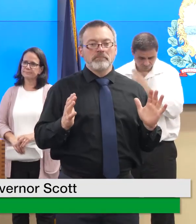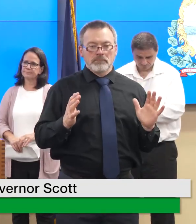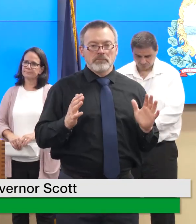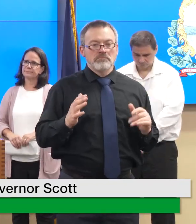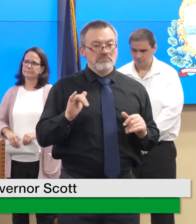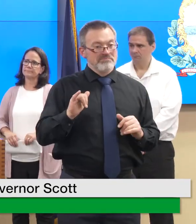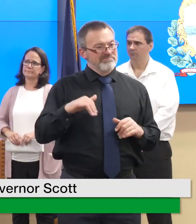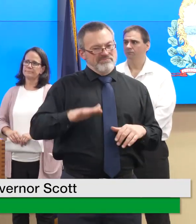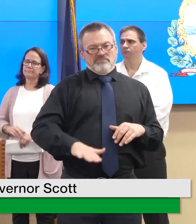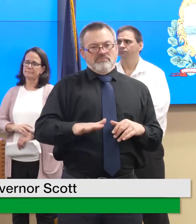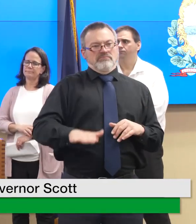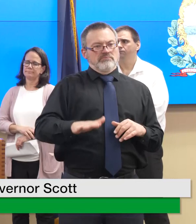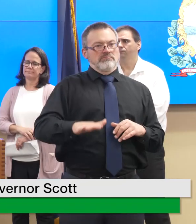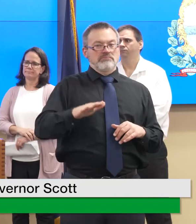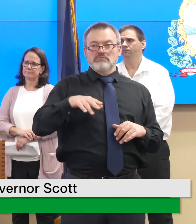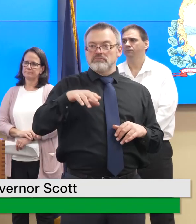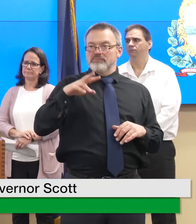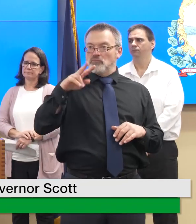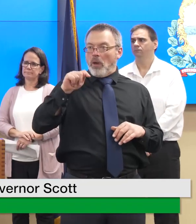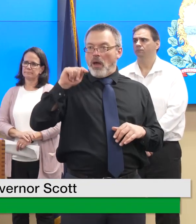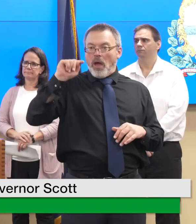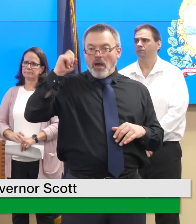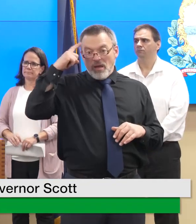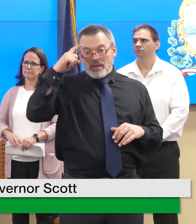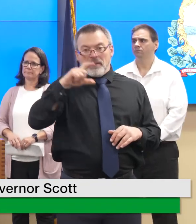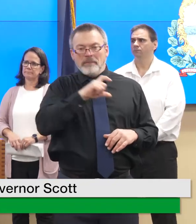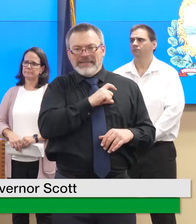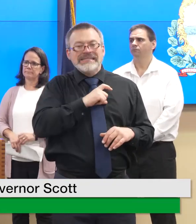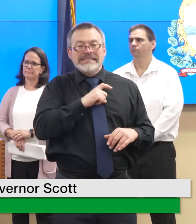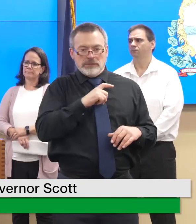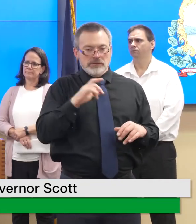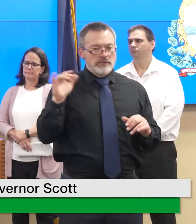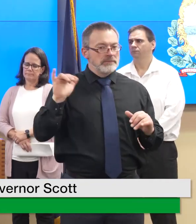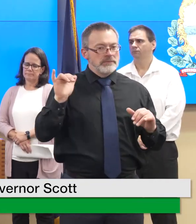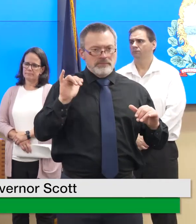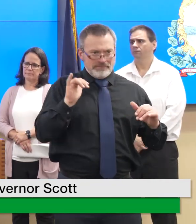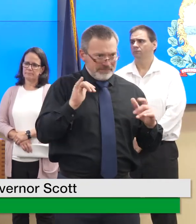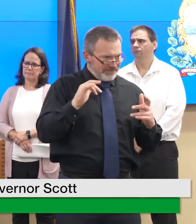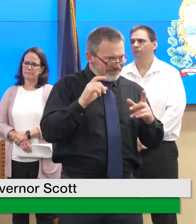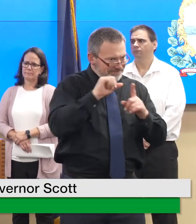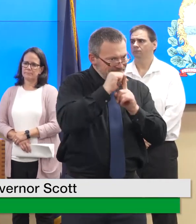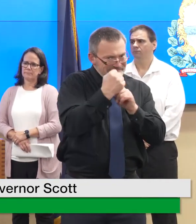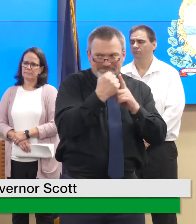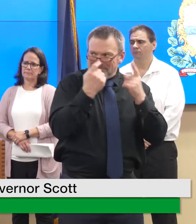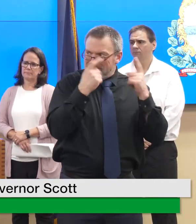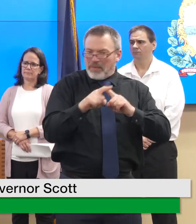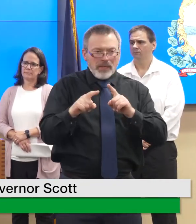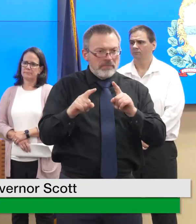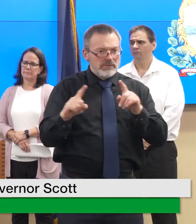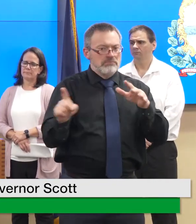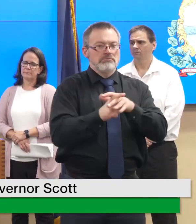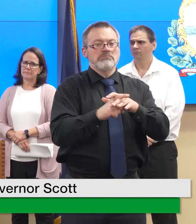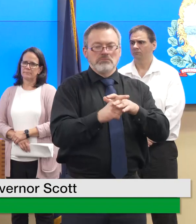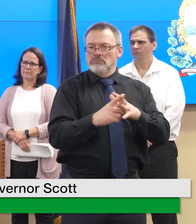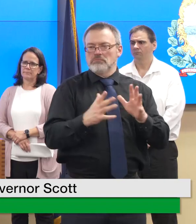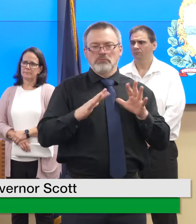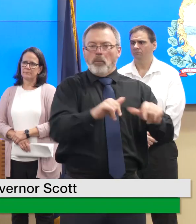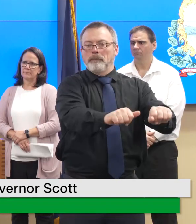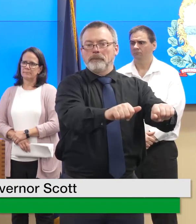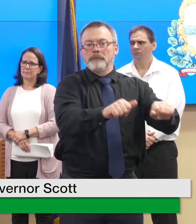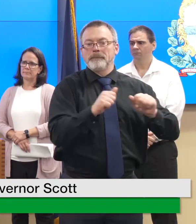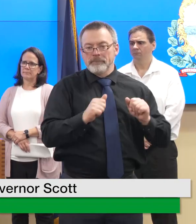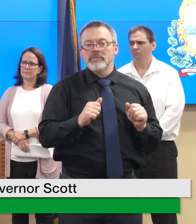special teams that are always ready to roll if a situation goes down. So it is a combination of local